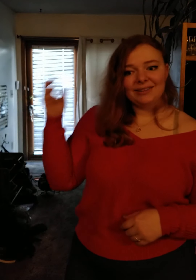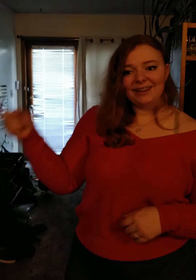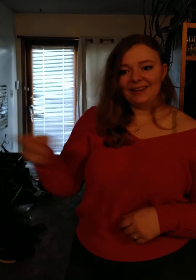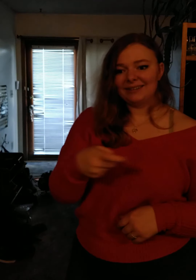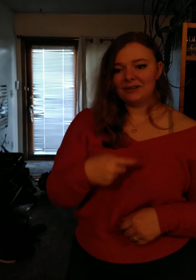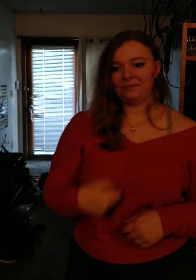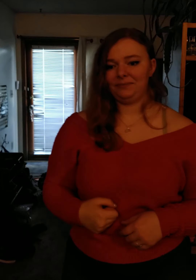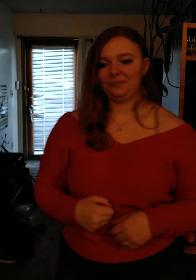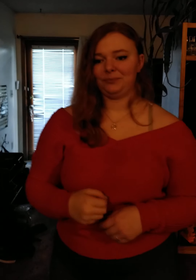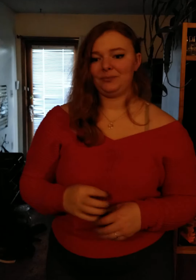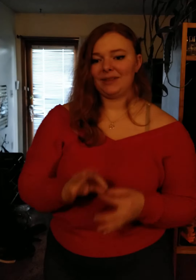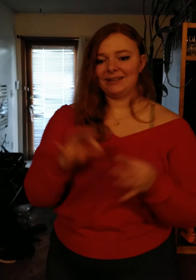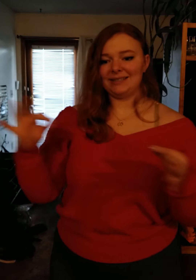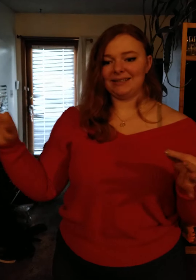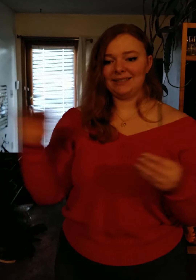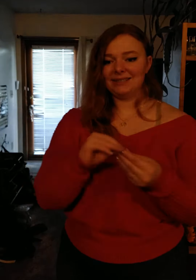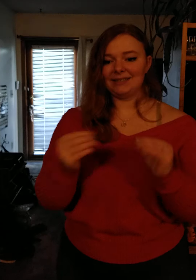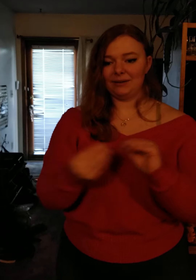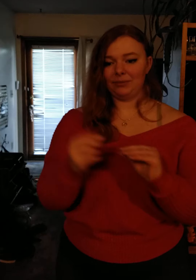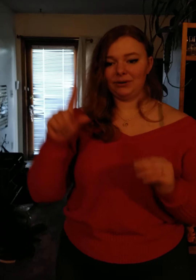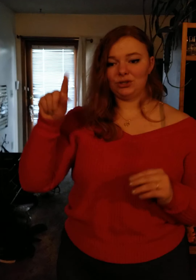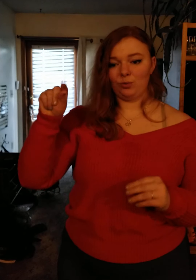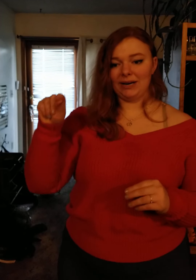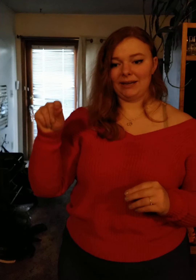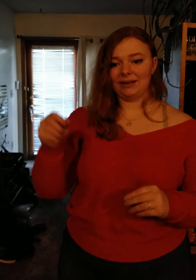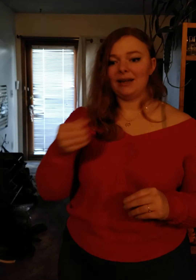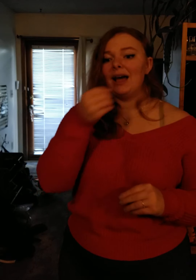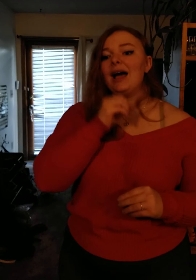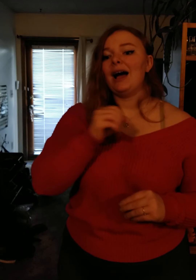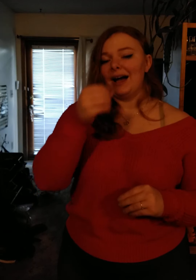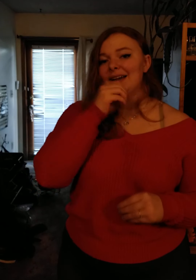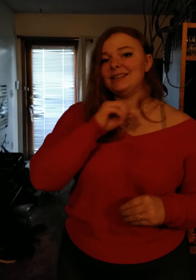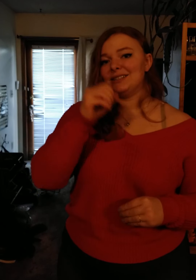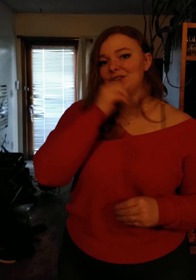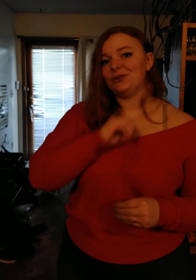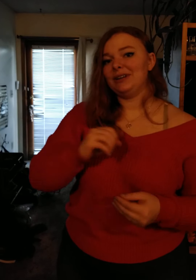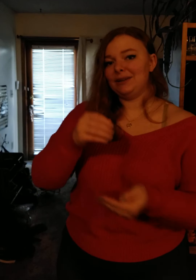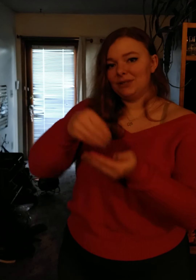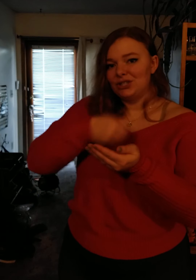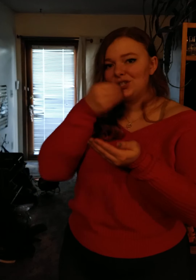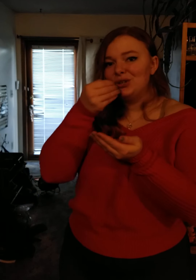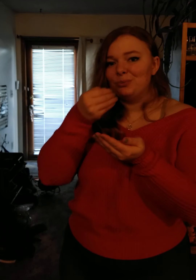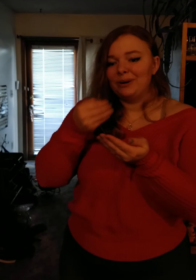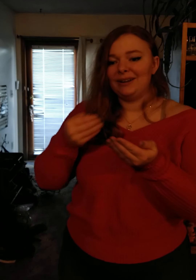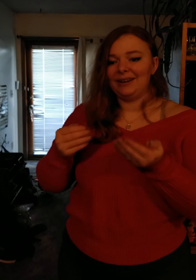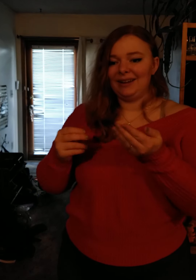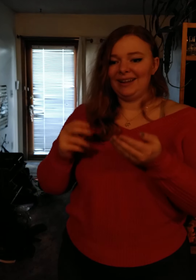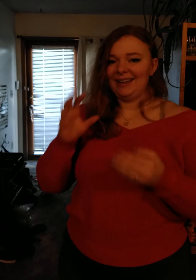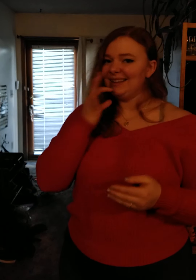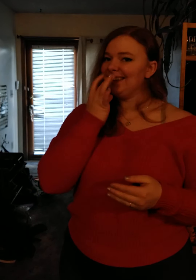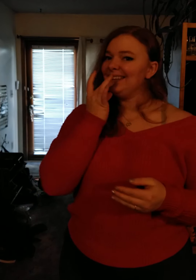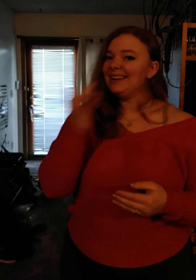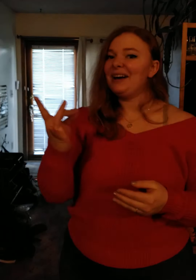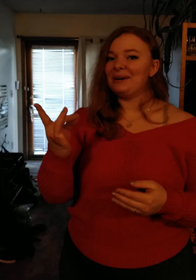thing. Sentence number 20. Ice cream soup. Yum.